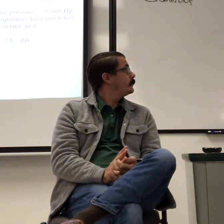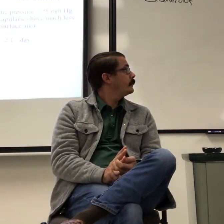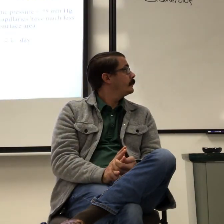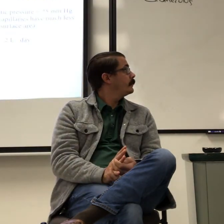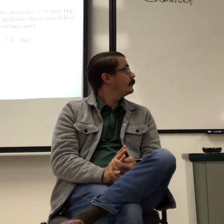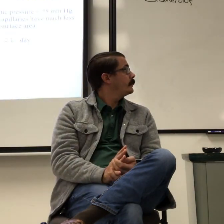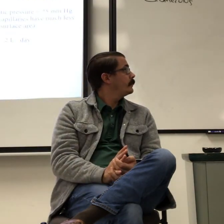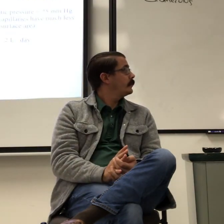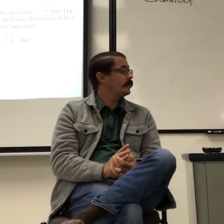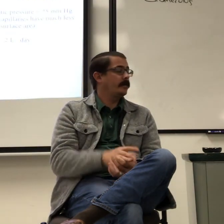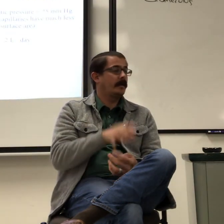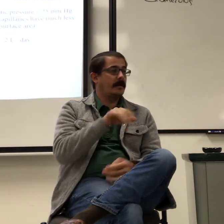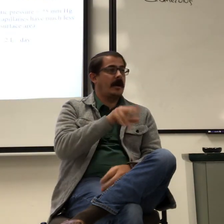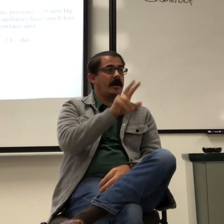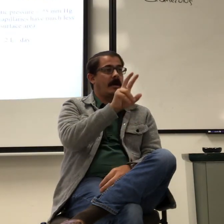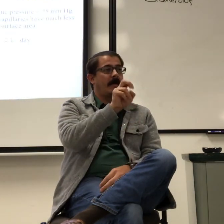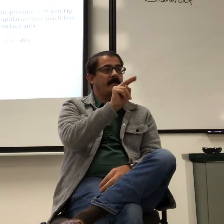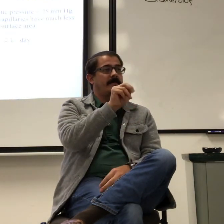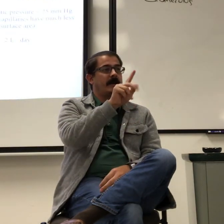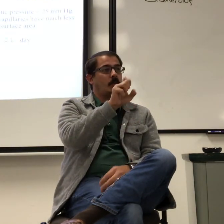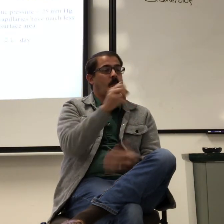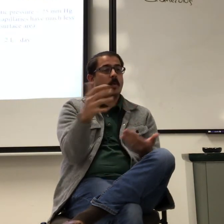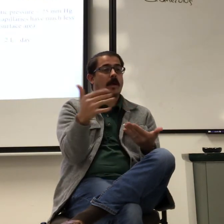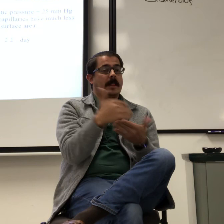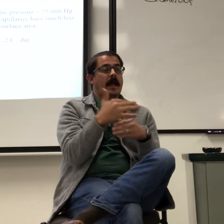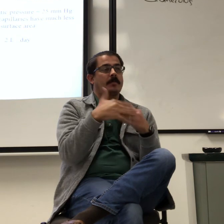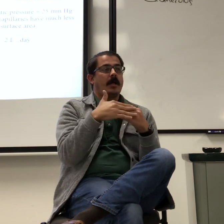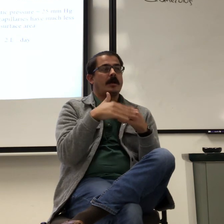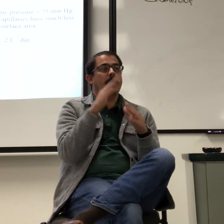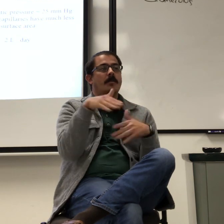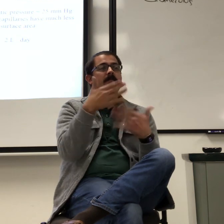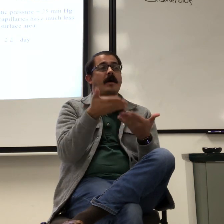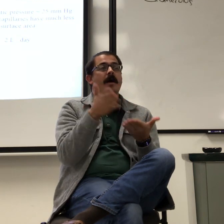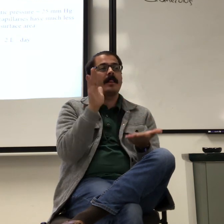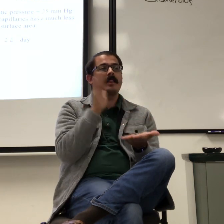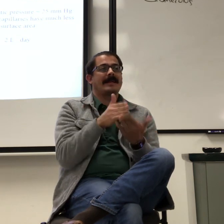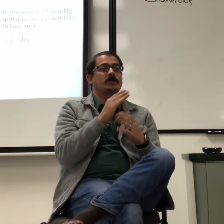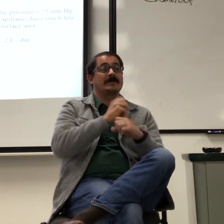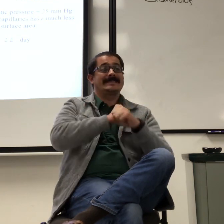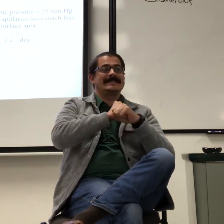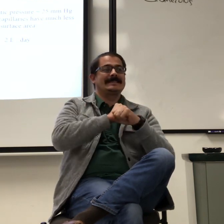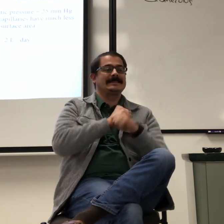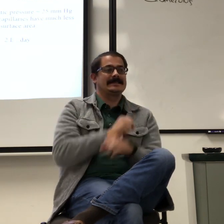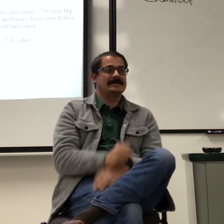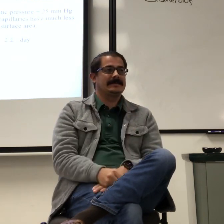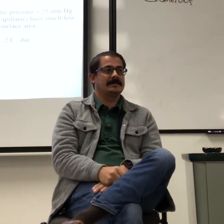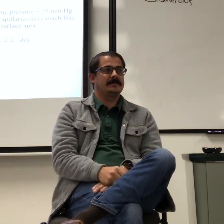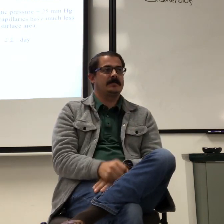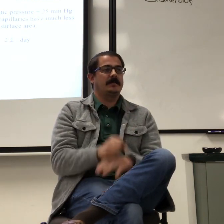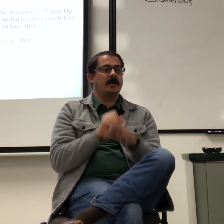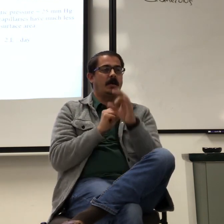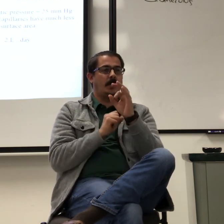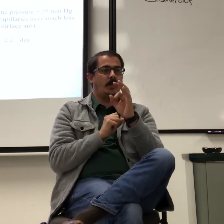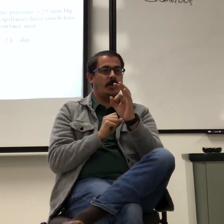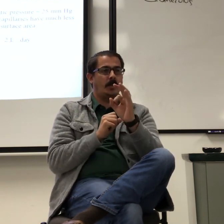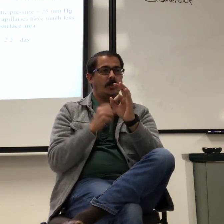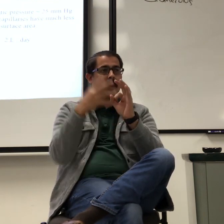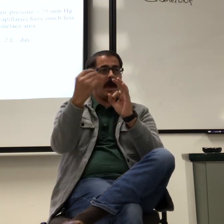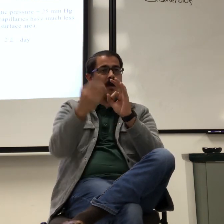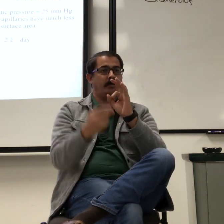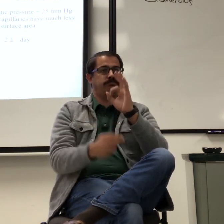venule, which collects the blood, it provides less resistance on the other end. Because